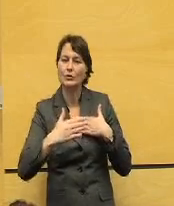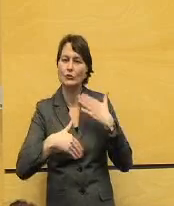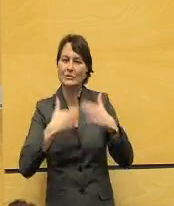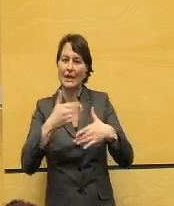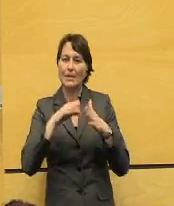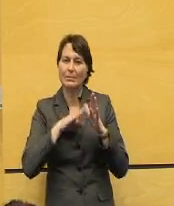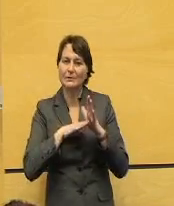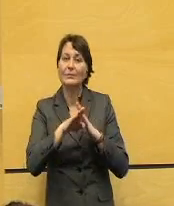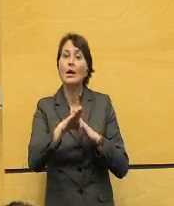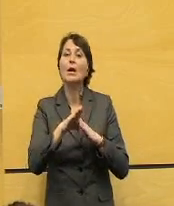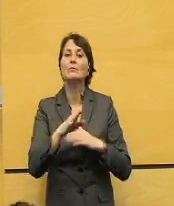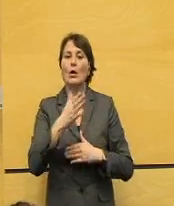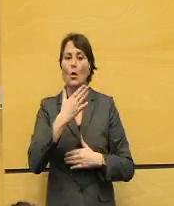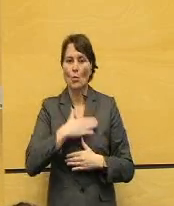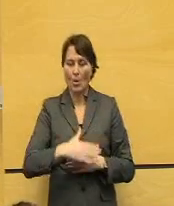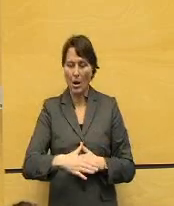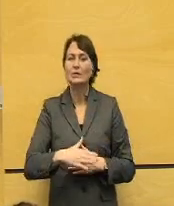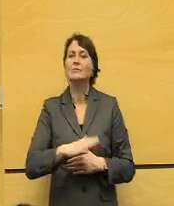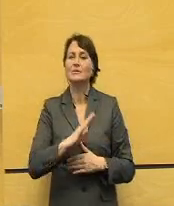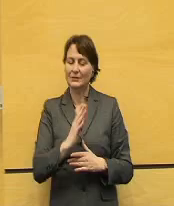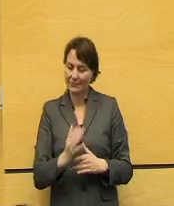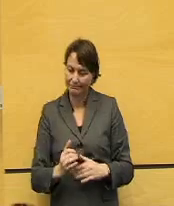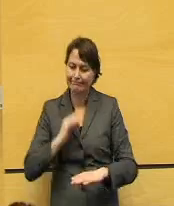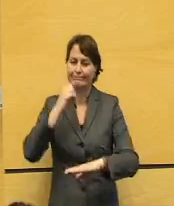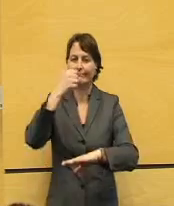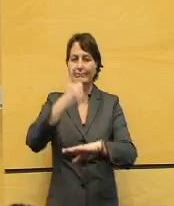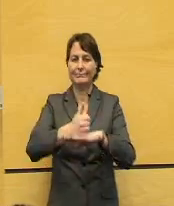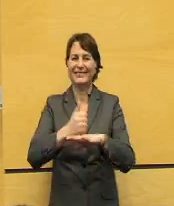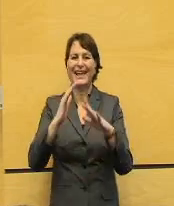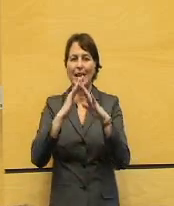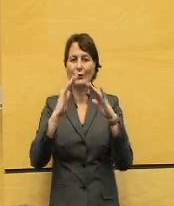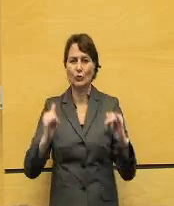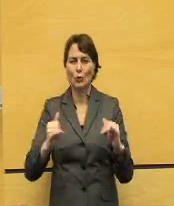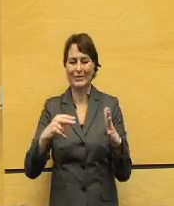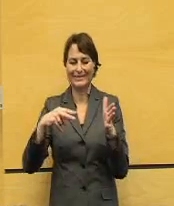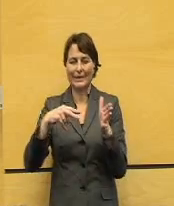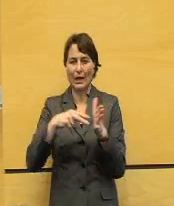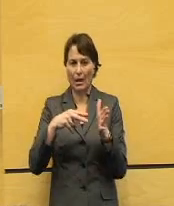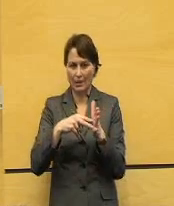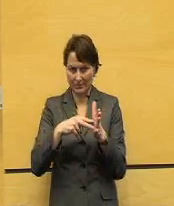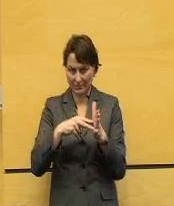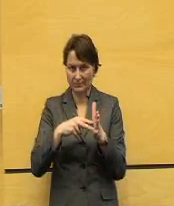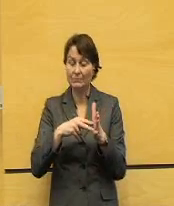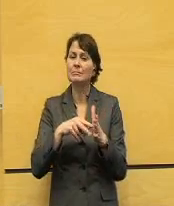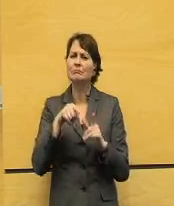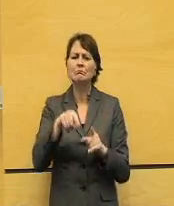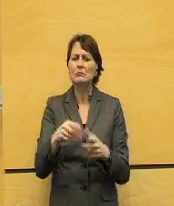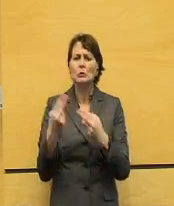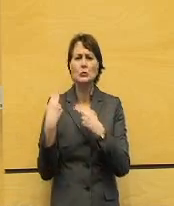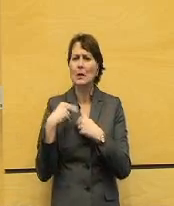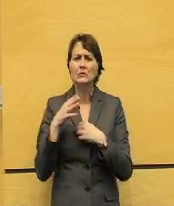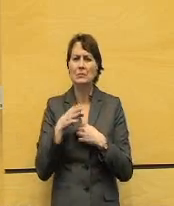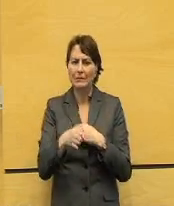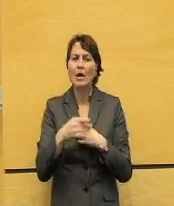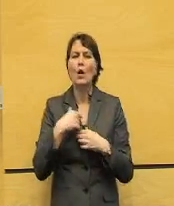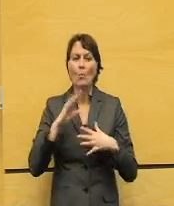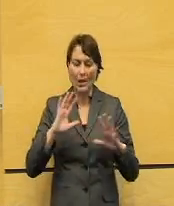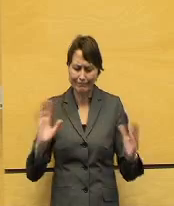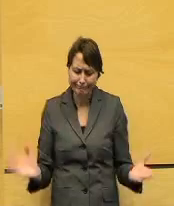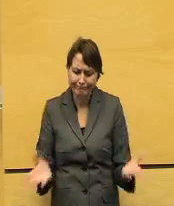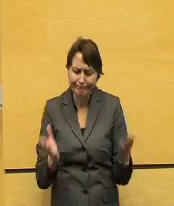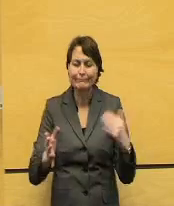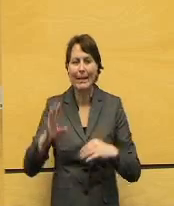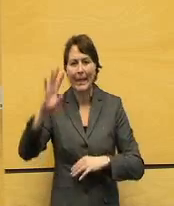an institute of technology whose major goal is to foster innovation to improve